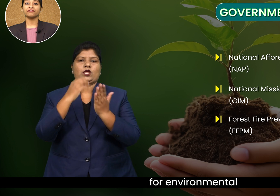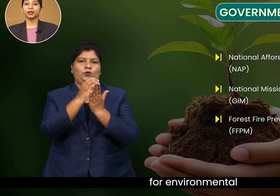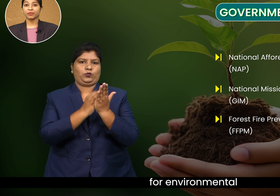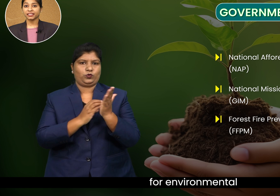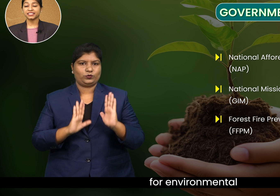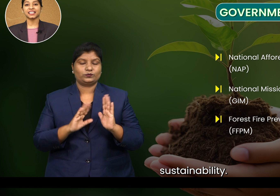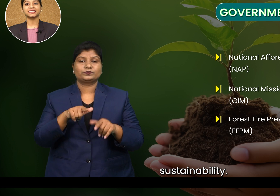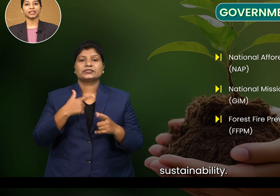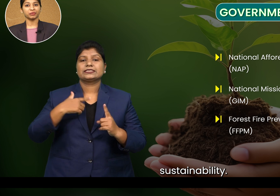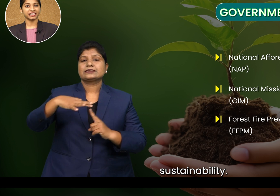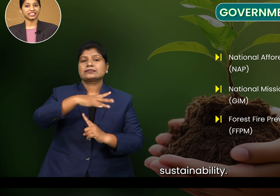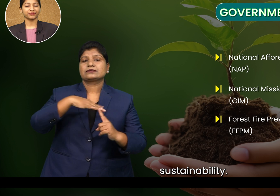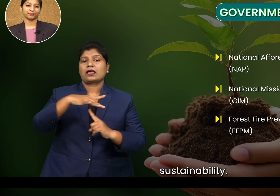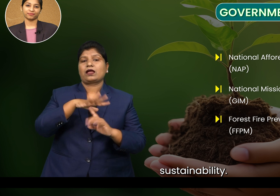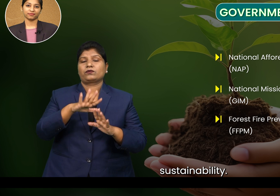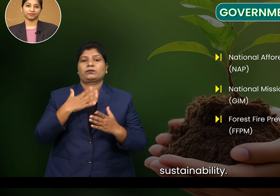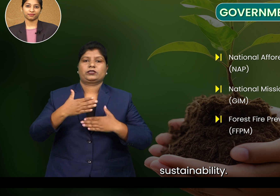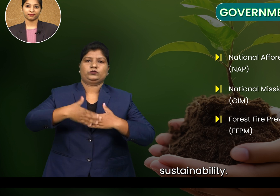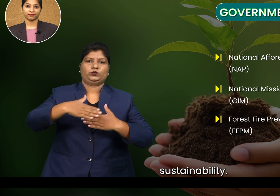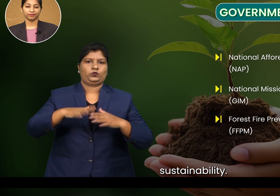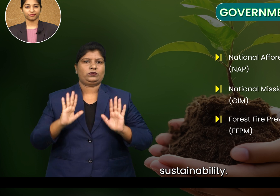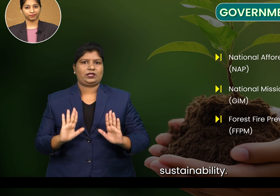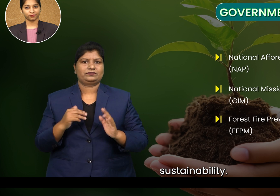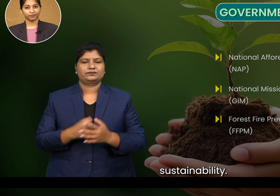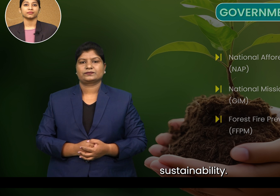for environmental sustainability.